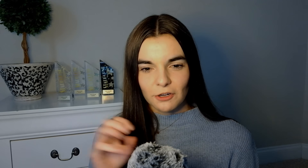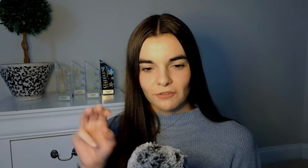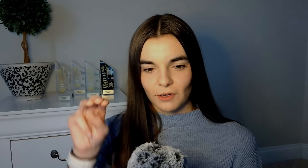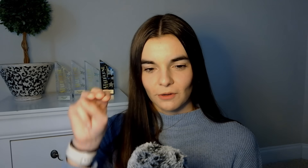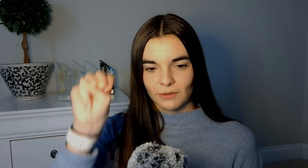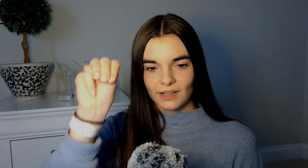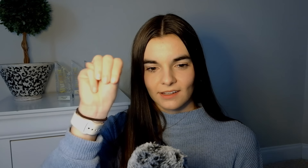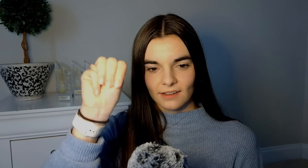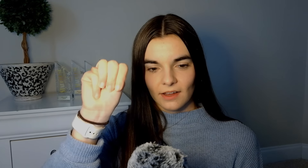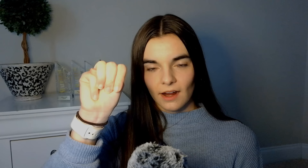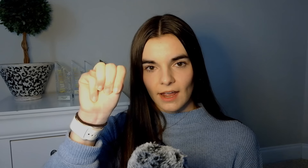Microphone.